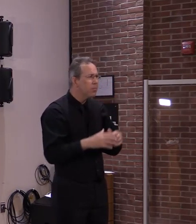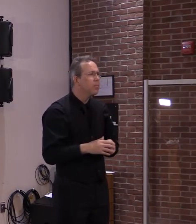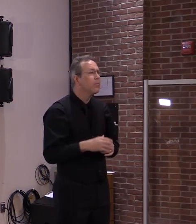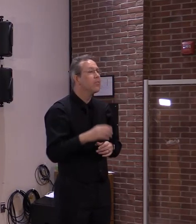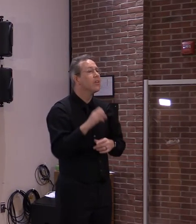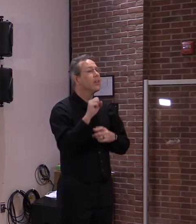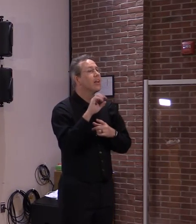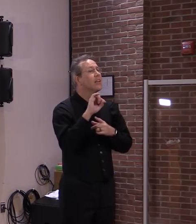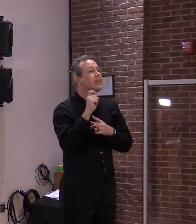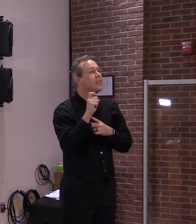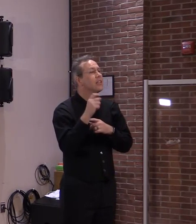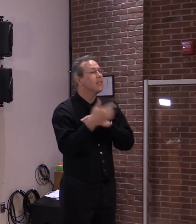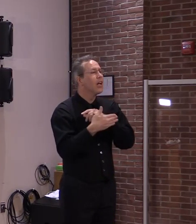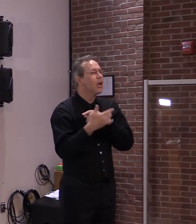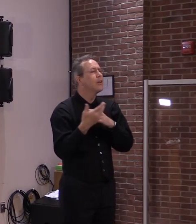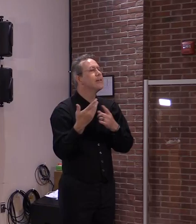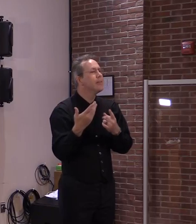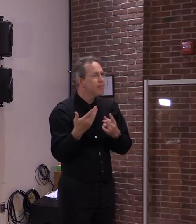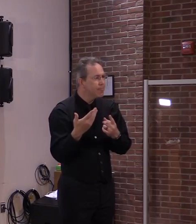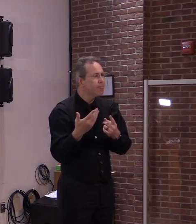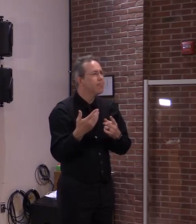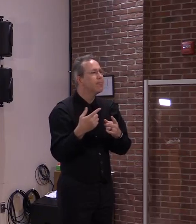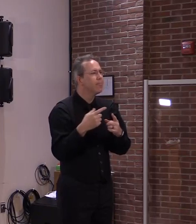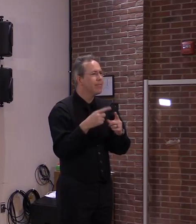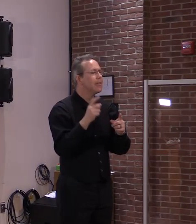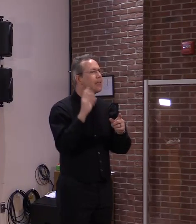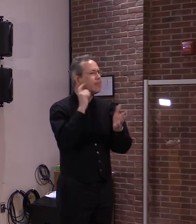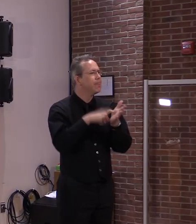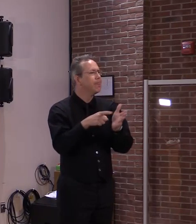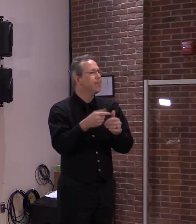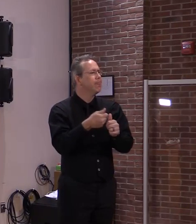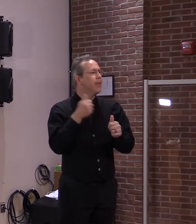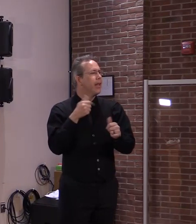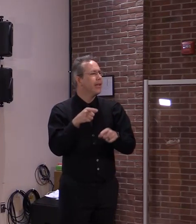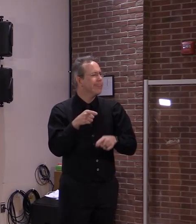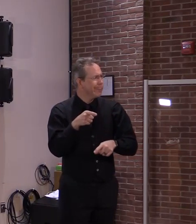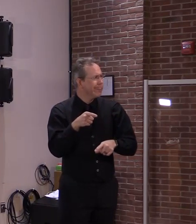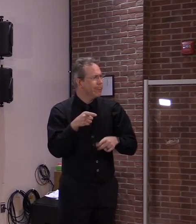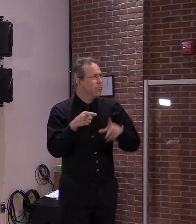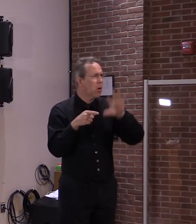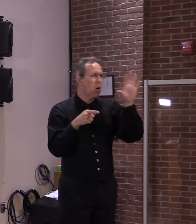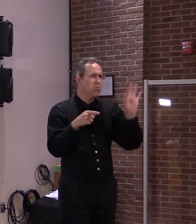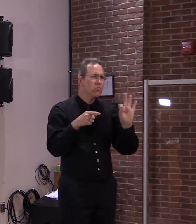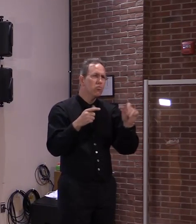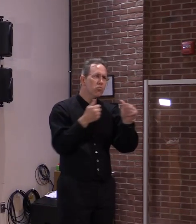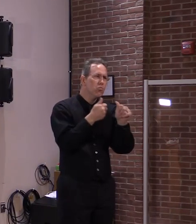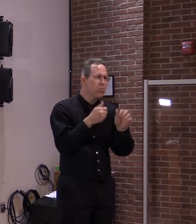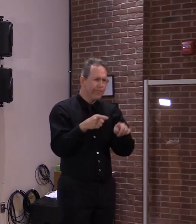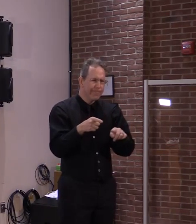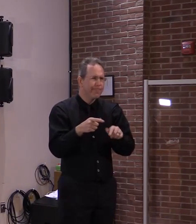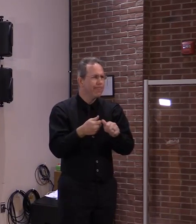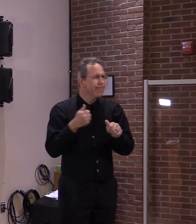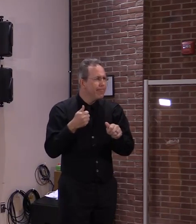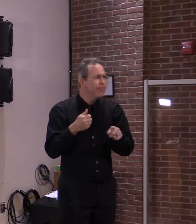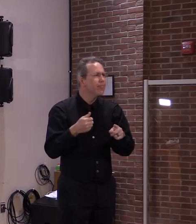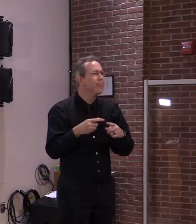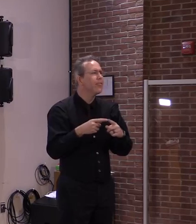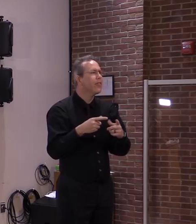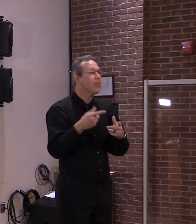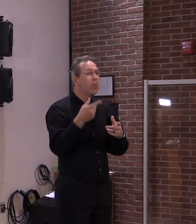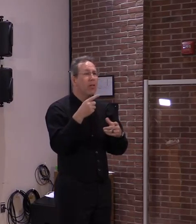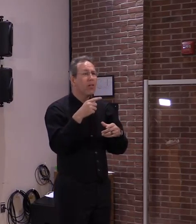tried different strategies, and we'll continue to try different strategies, including mobile clinics in that area. We're trying to work